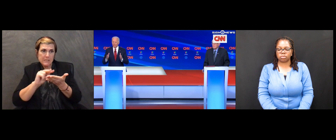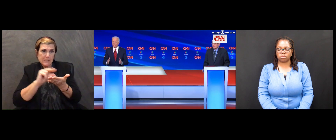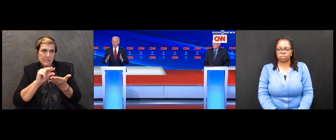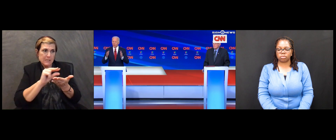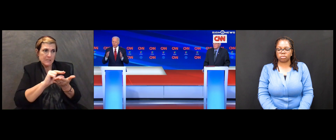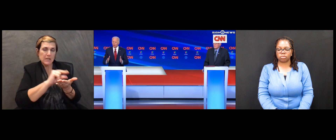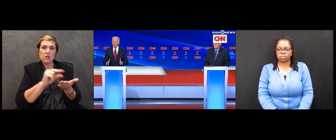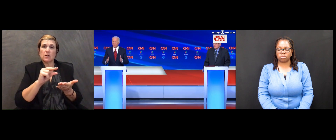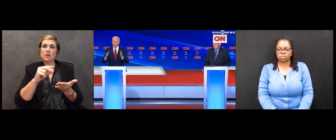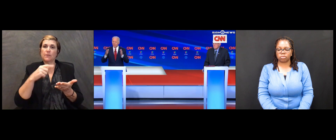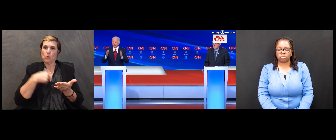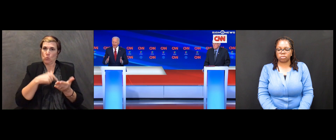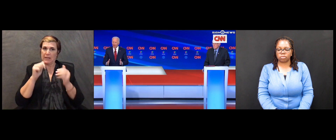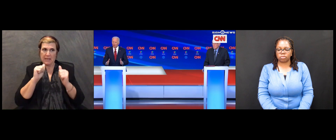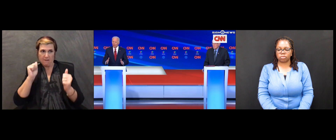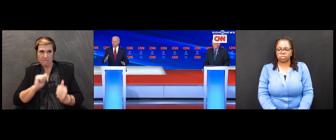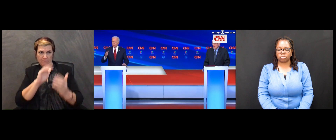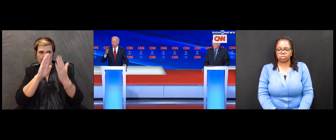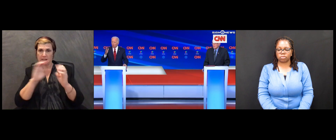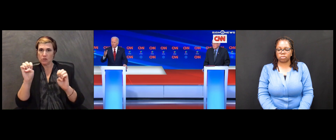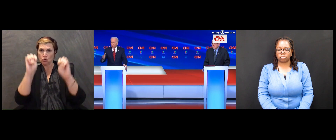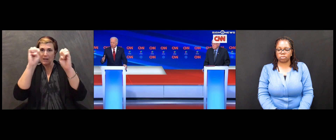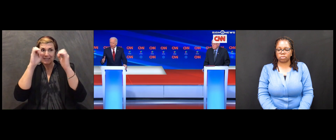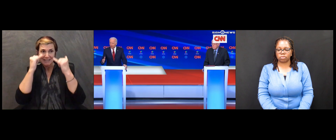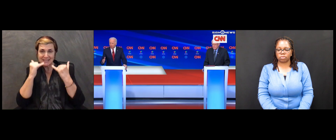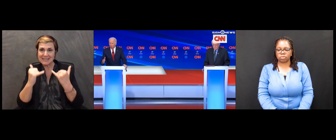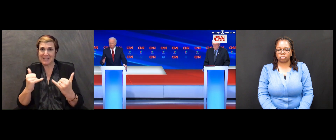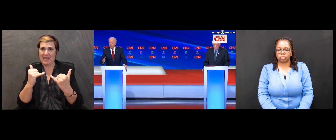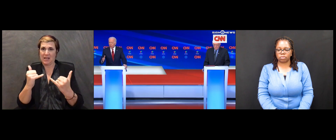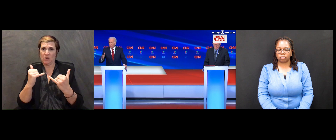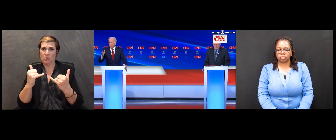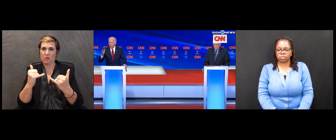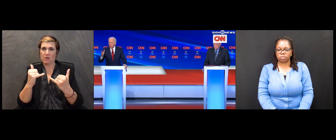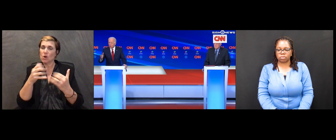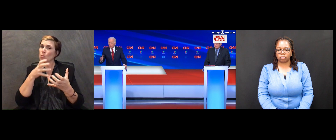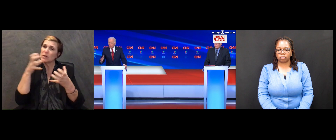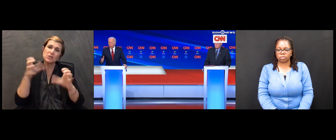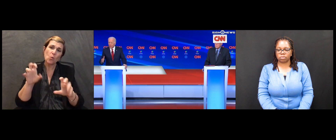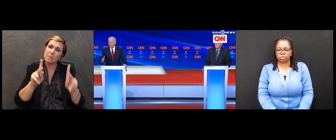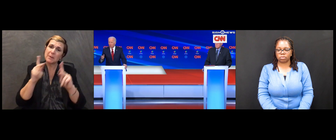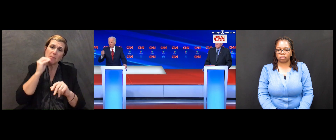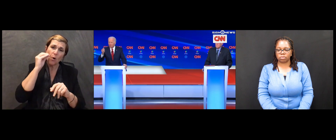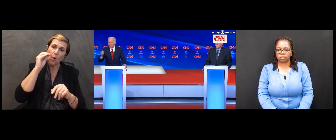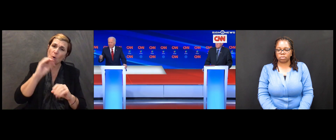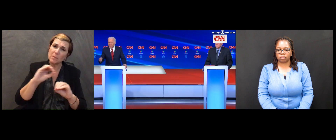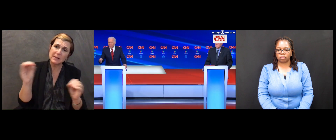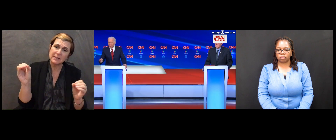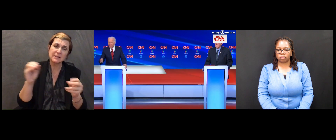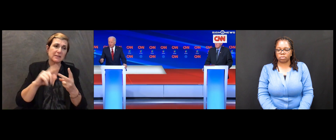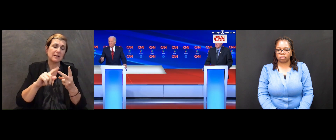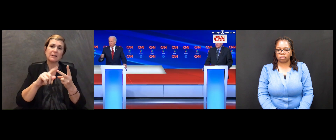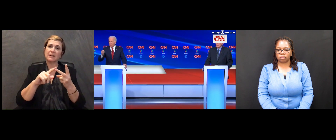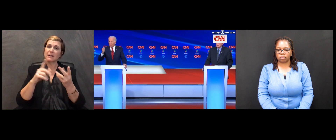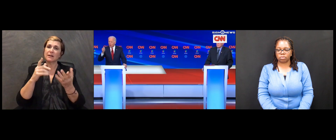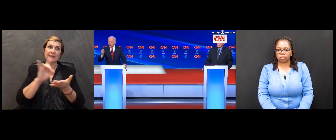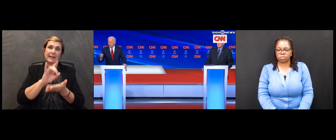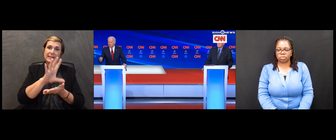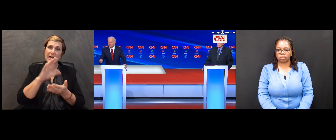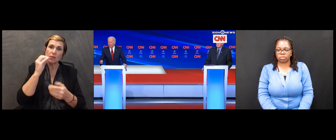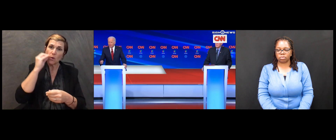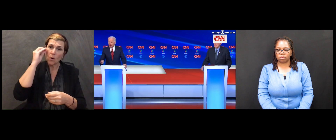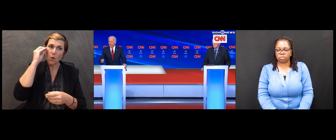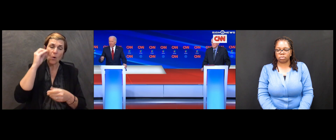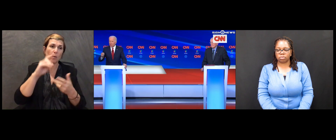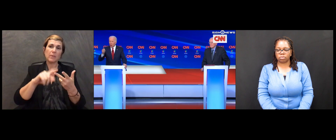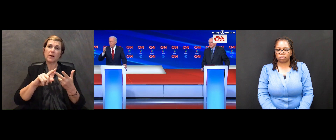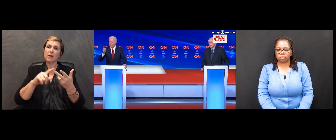to deal with the crisis now. So no one's thrown out of their home. No one loses their mortgage. No one is kicked out of their house. No one loses